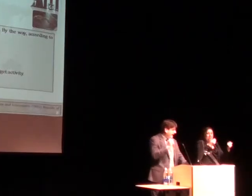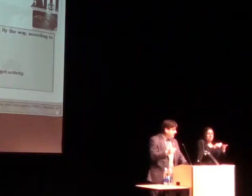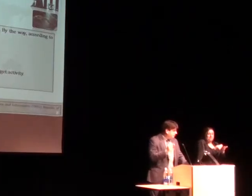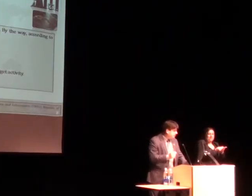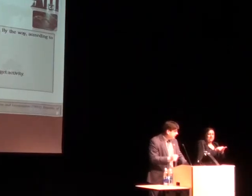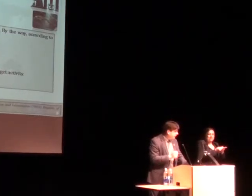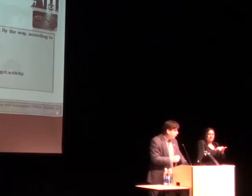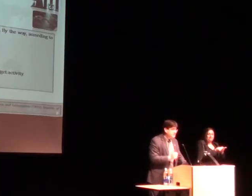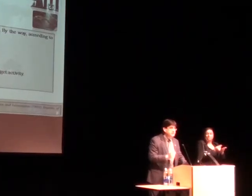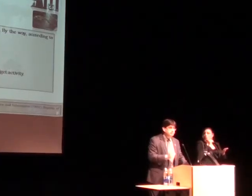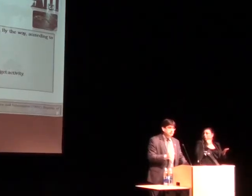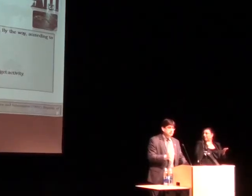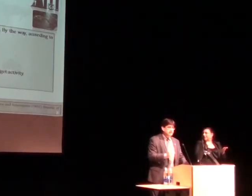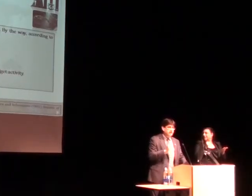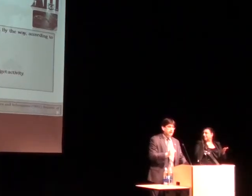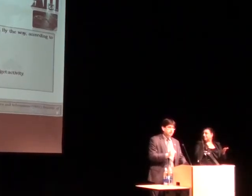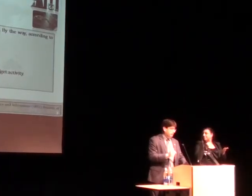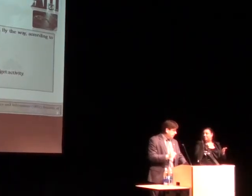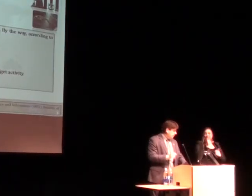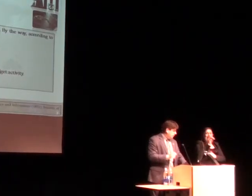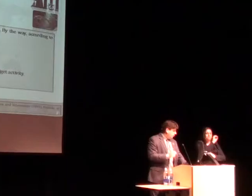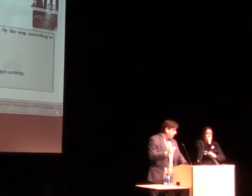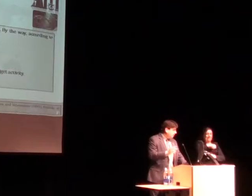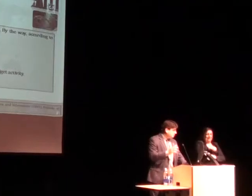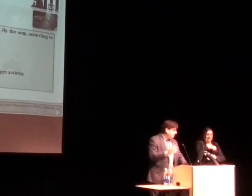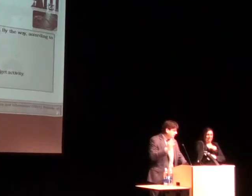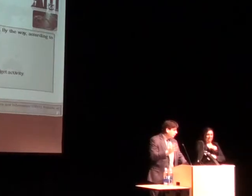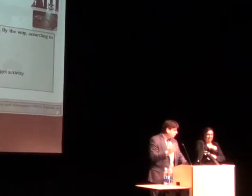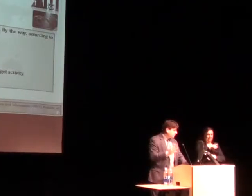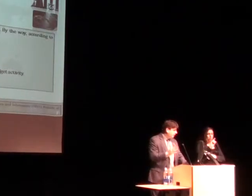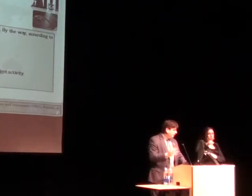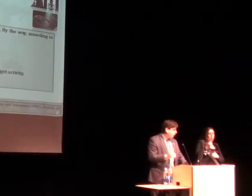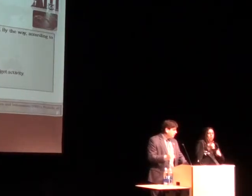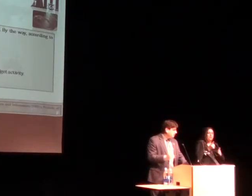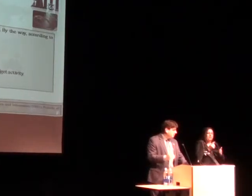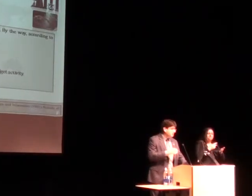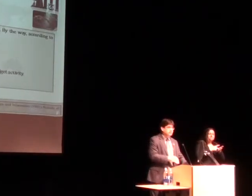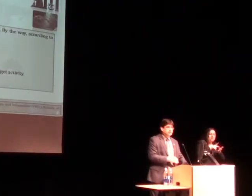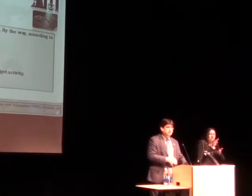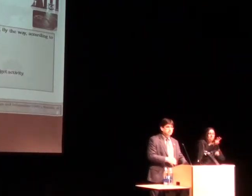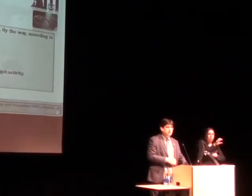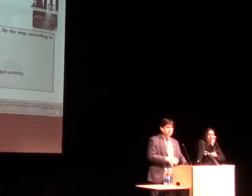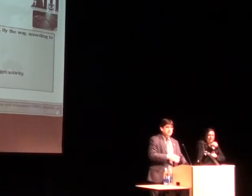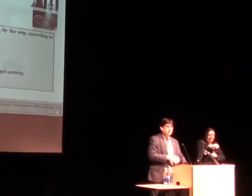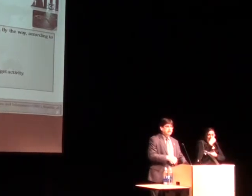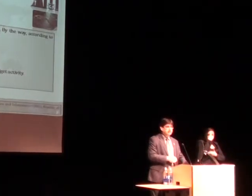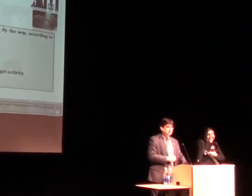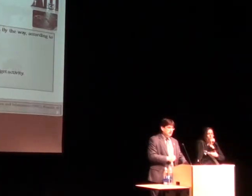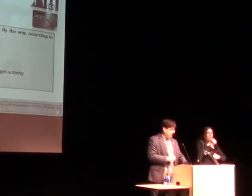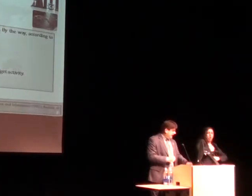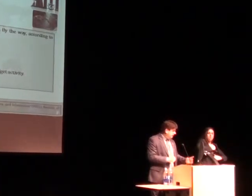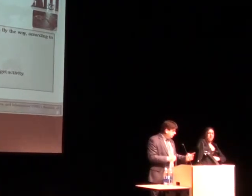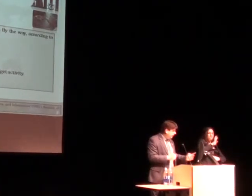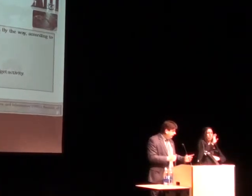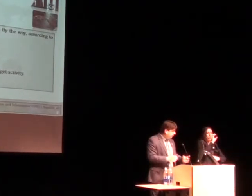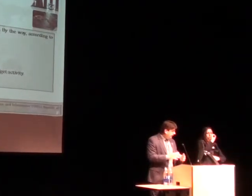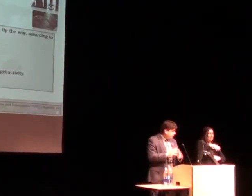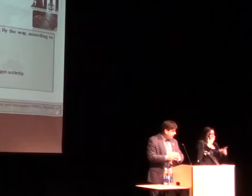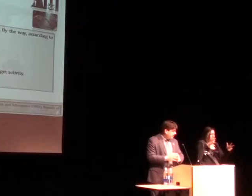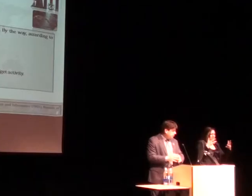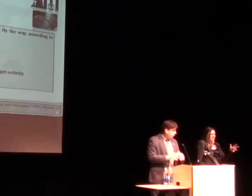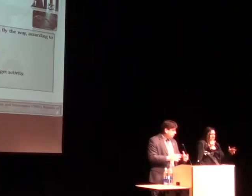is the 8% of our GDP in health. We only spend the 4% of our GDP into the military. And to